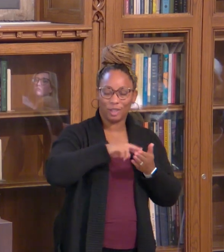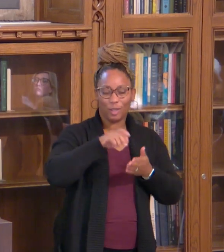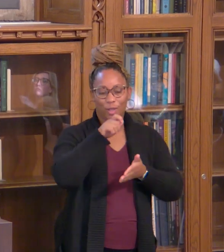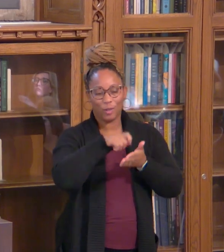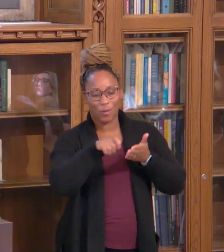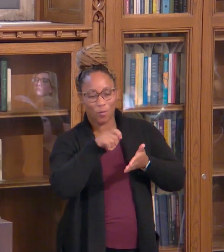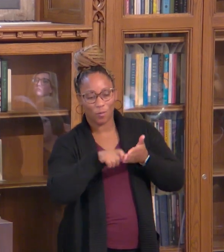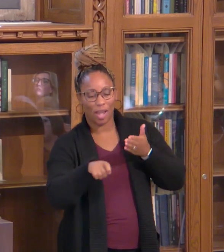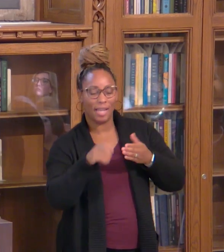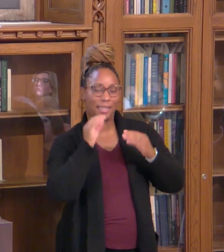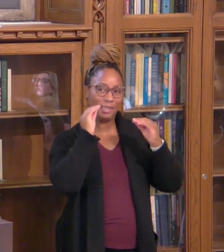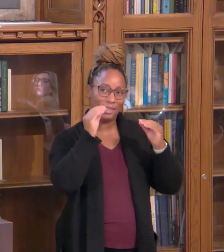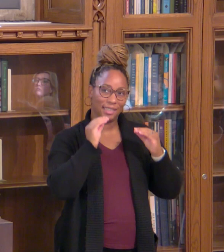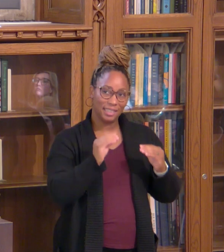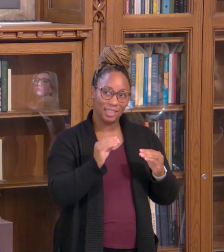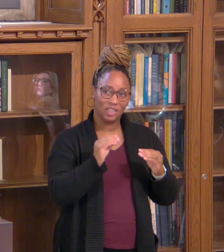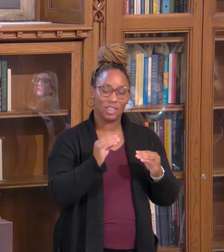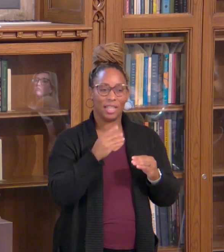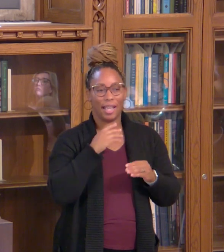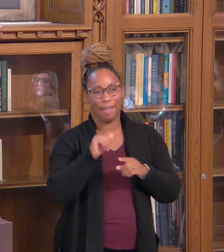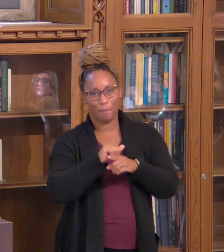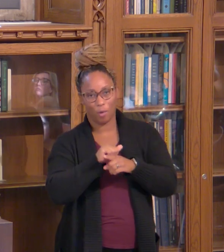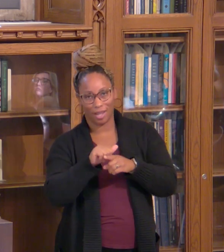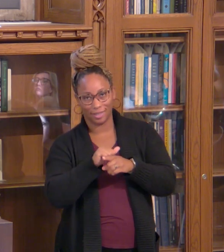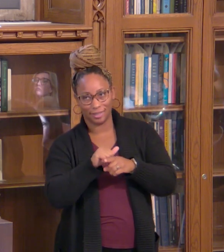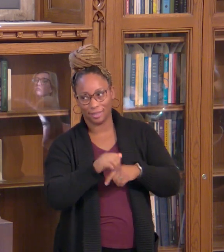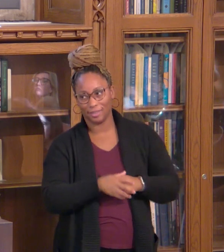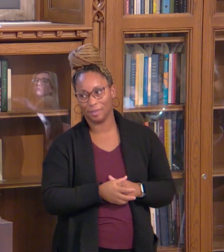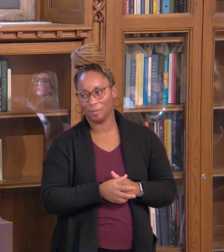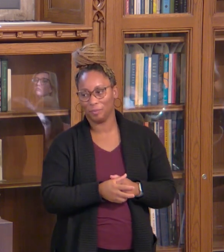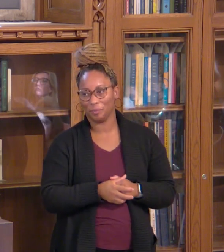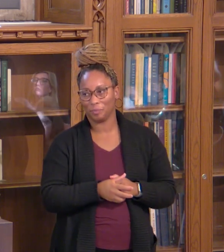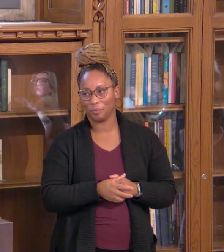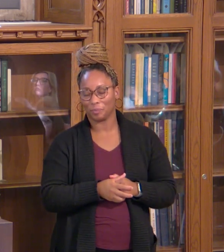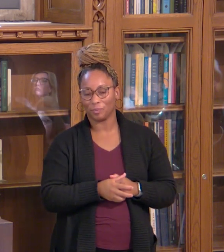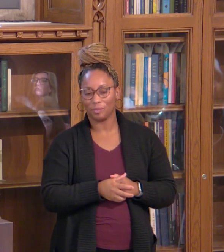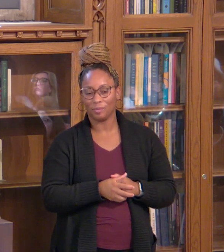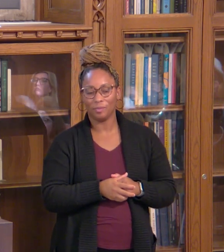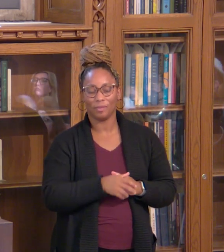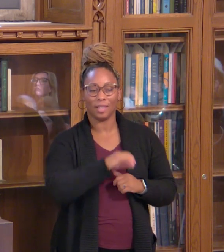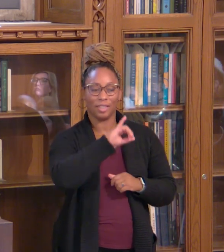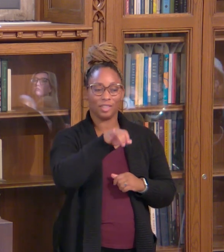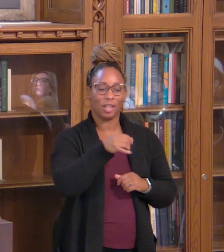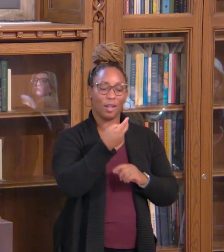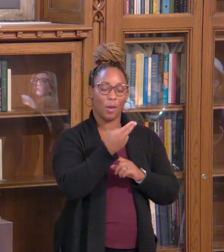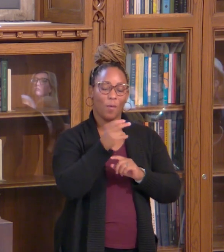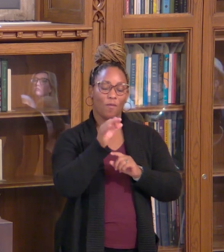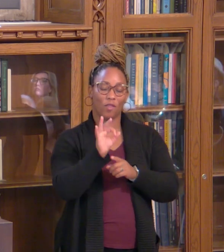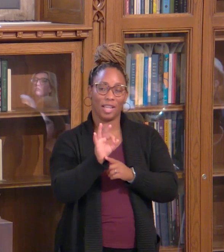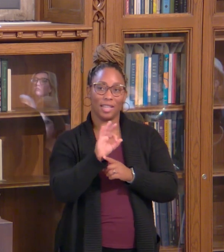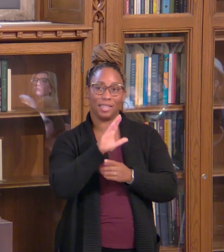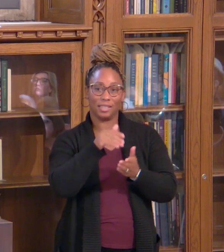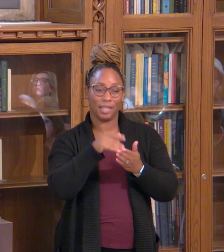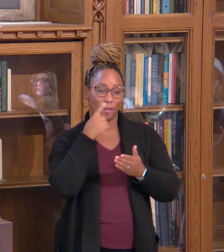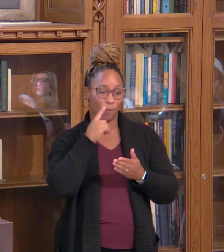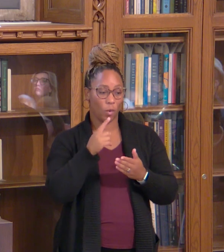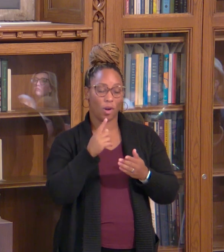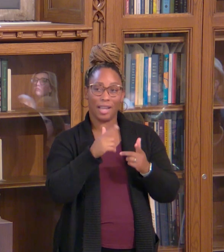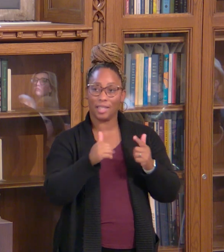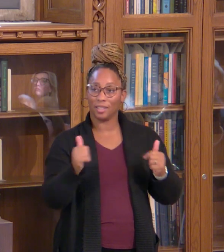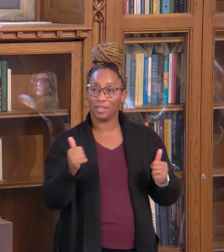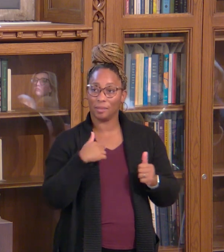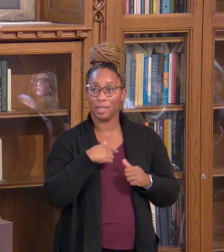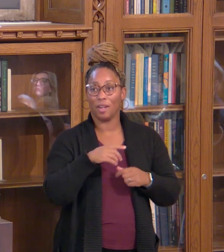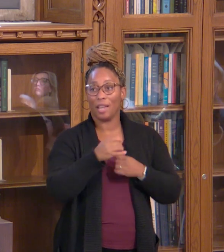writing teaching and practice and the John H Franklin Center for interdisciplinary and International